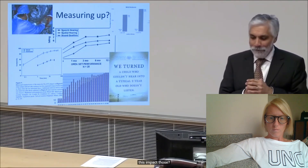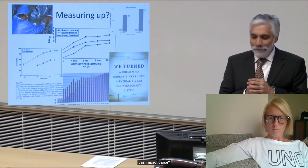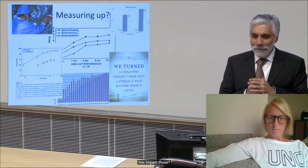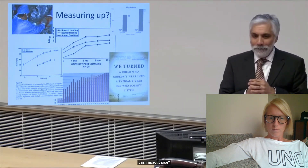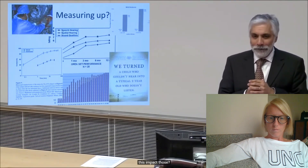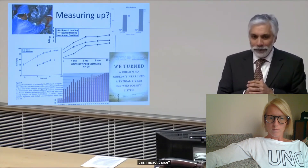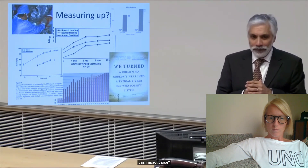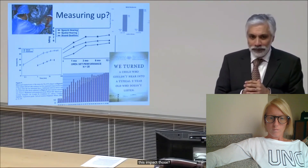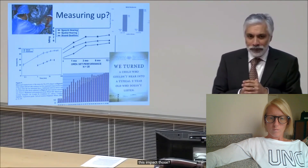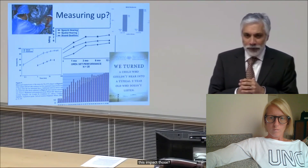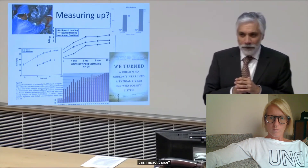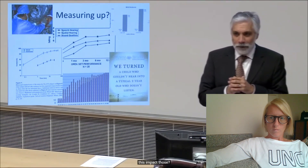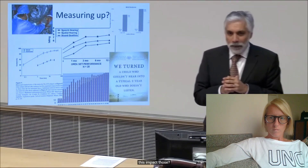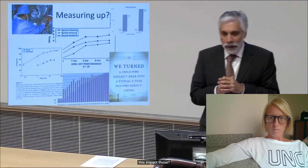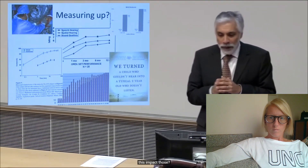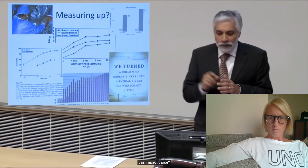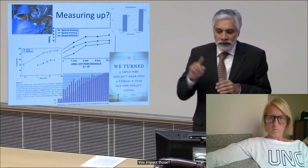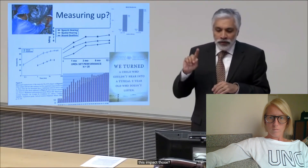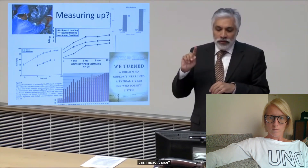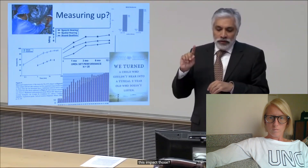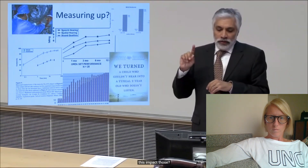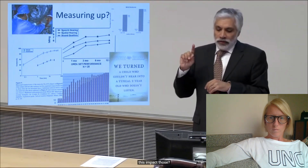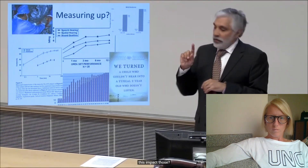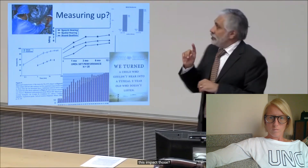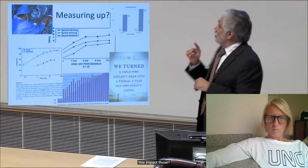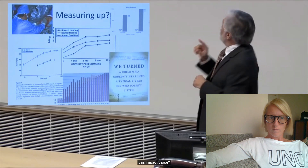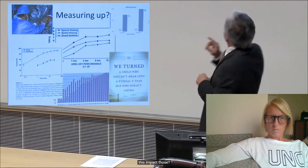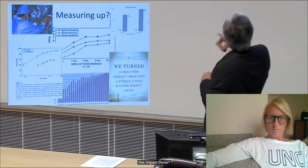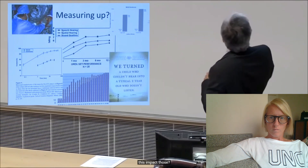And how does this impact those?